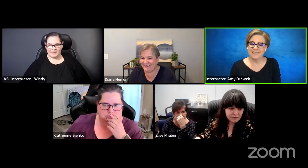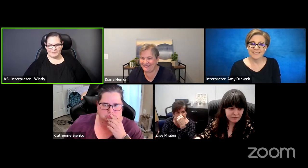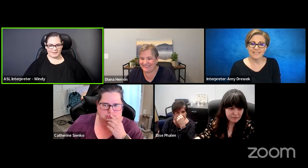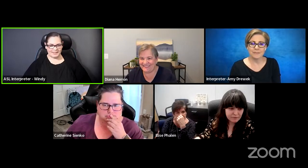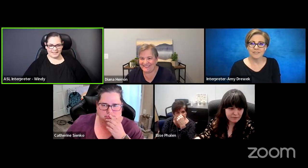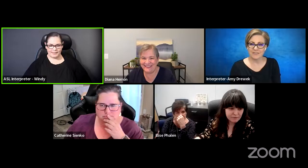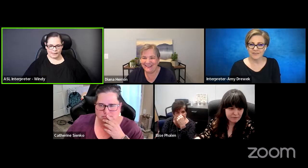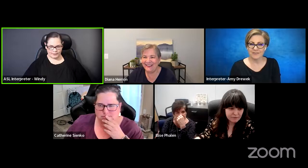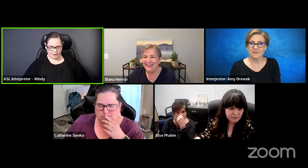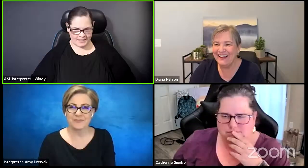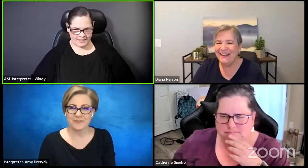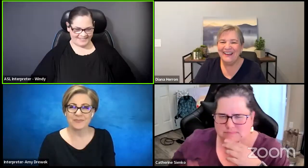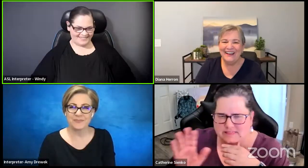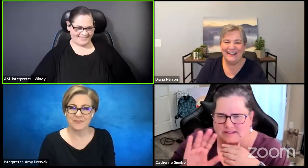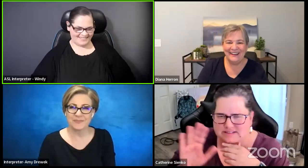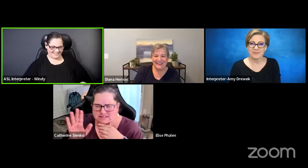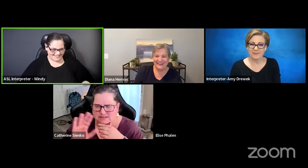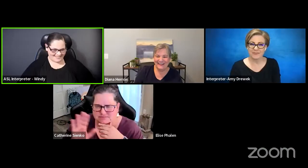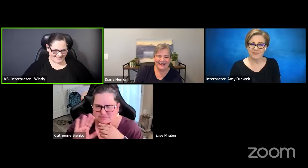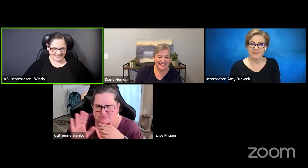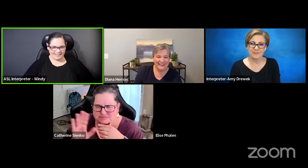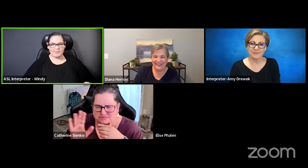We are not having a good This is technology day.